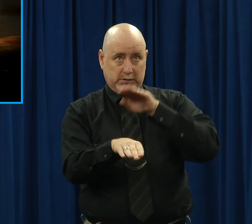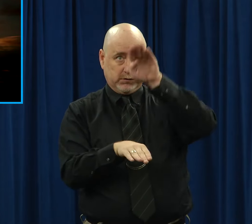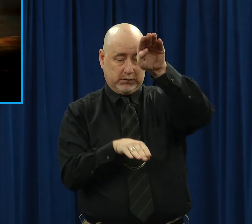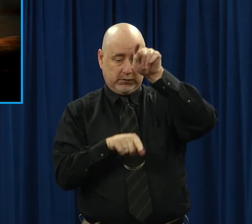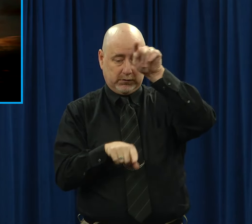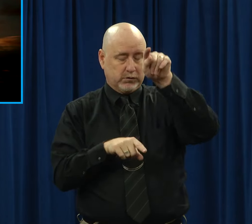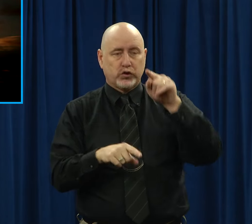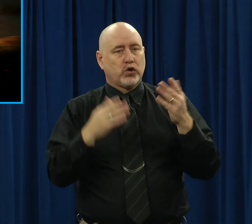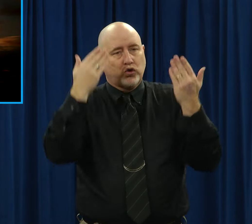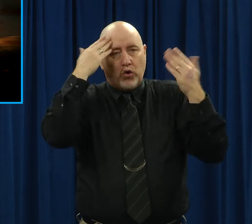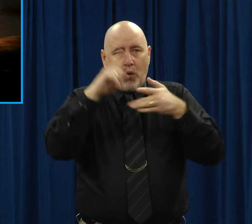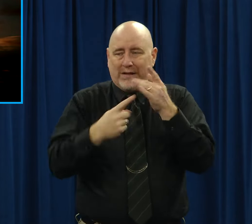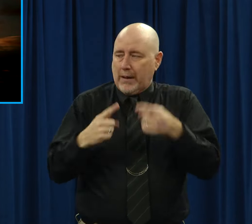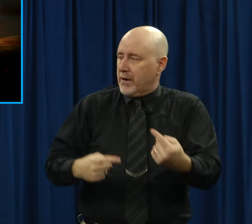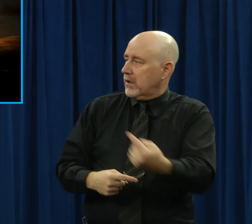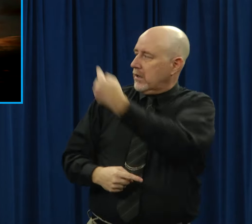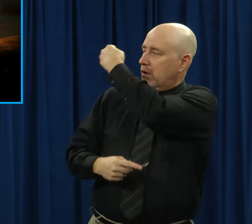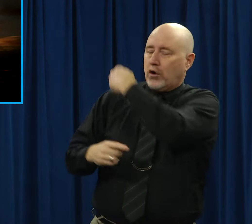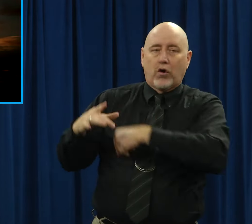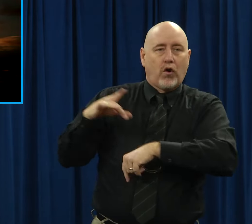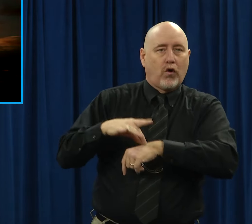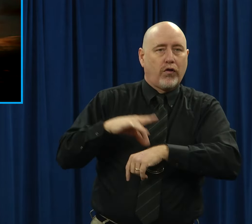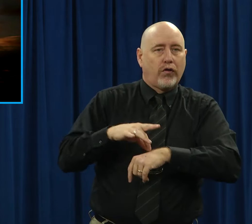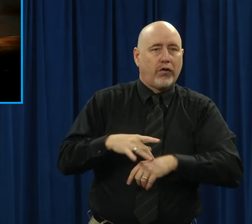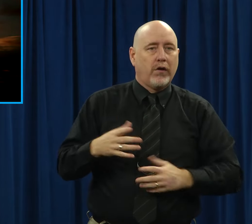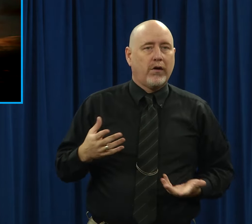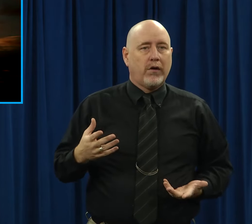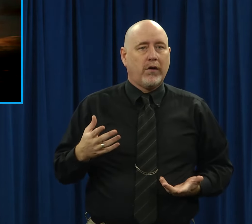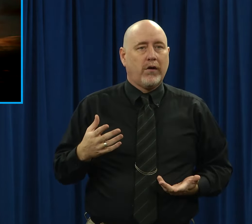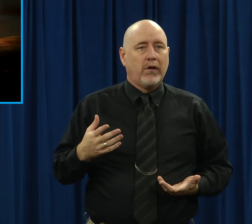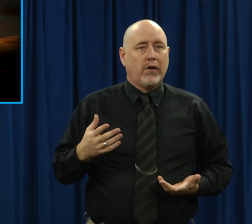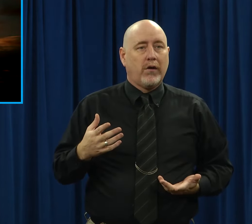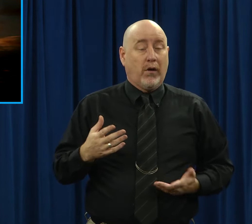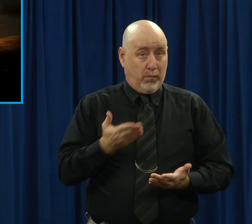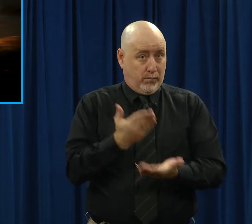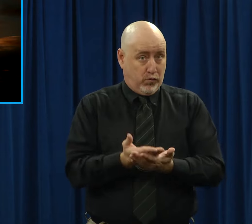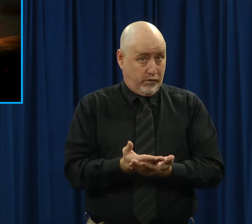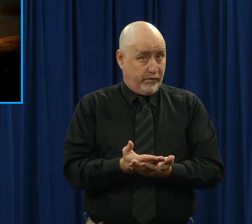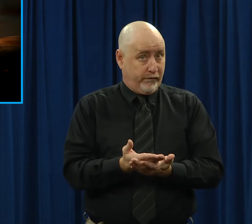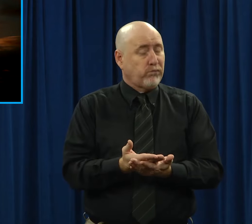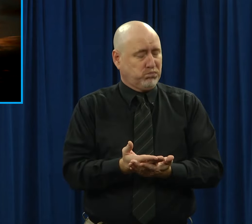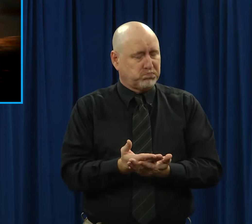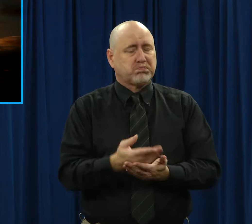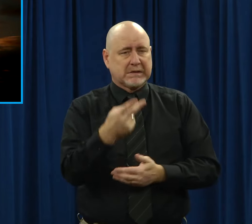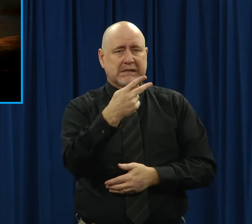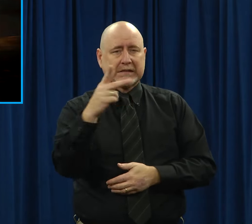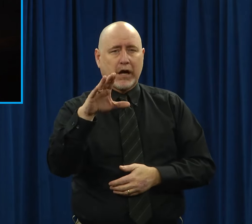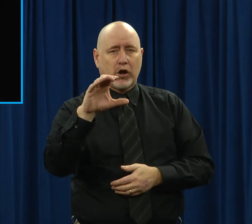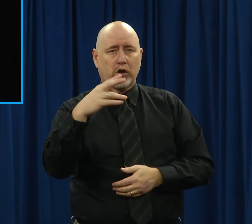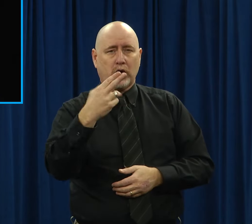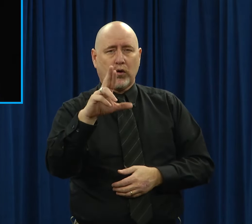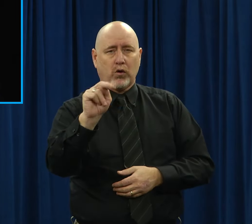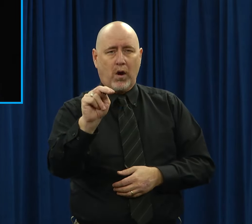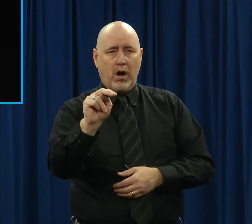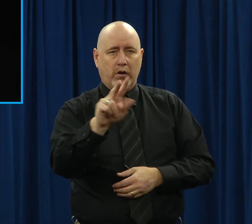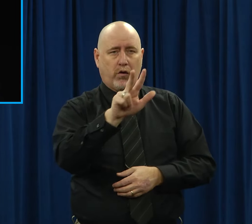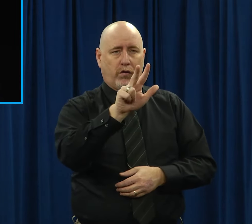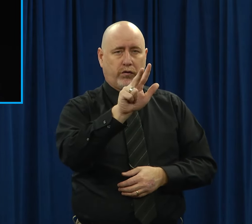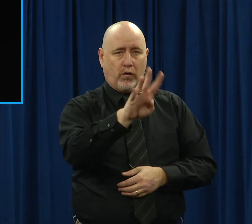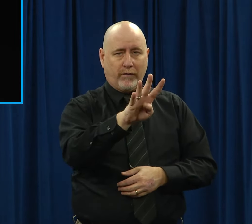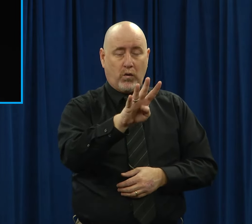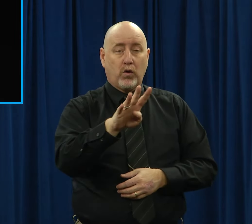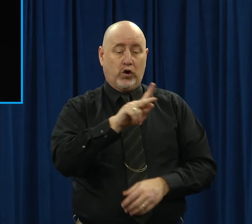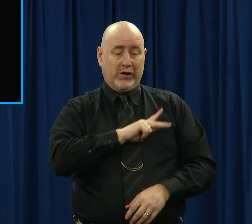torment, you are no longer aware of what's taking place on this earth. Now, to prove that, in 2 Chronicles